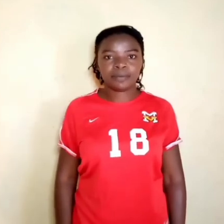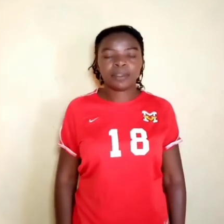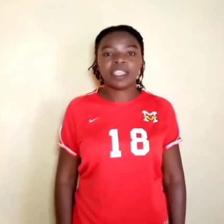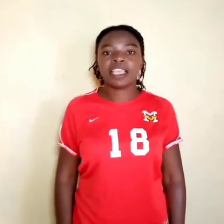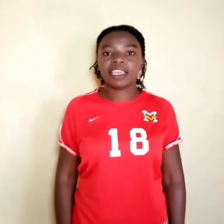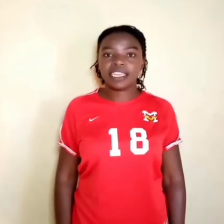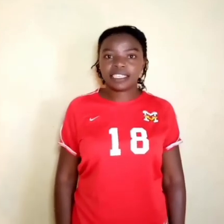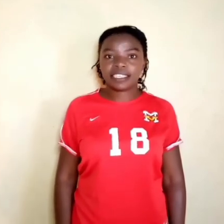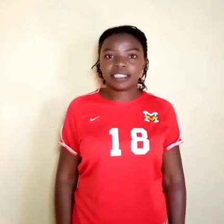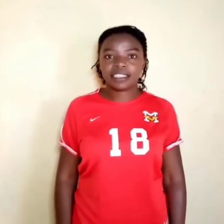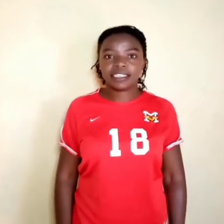eat,